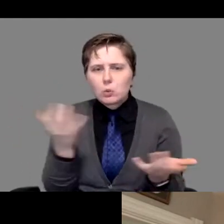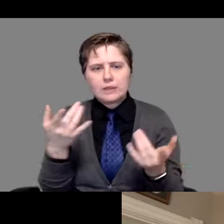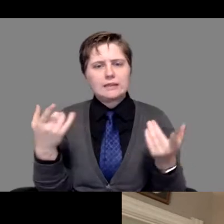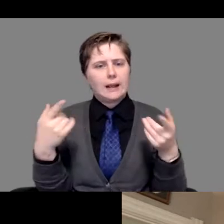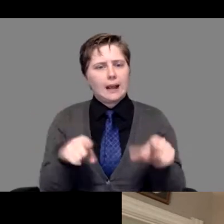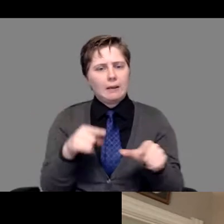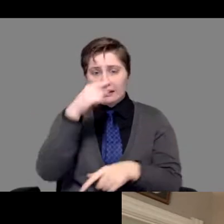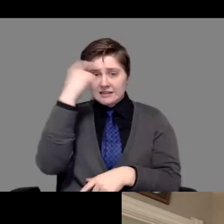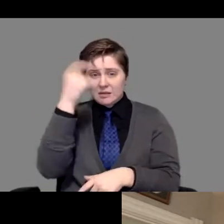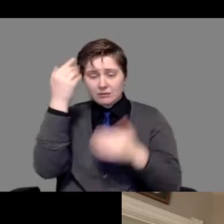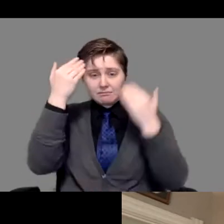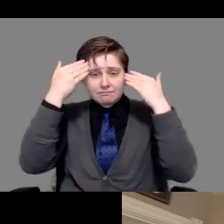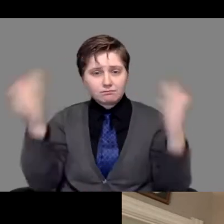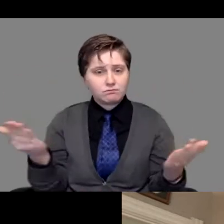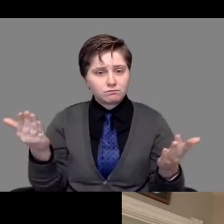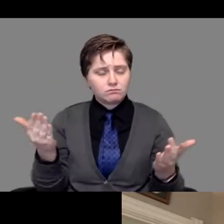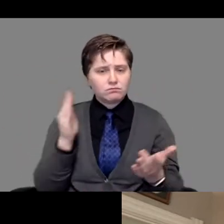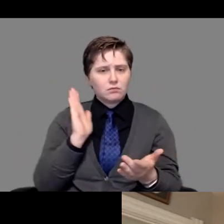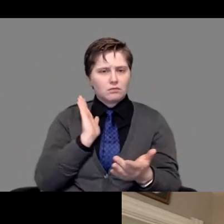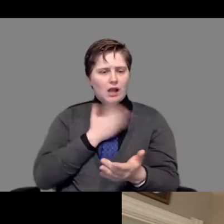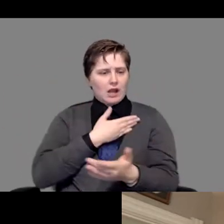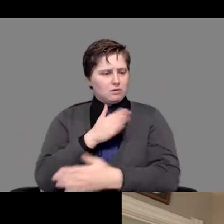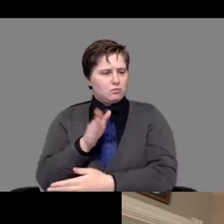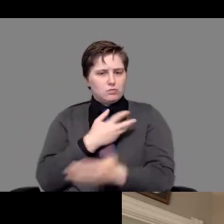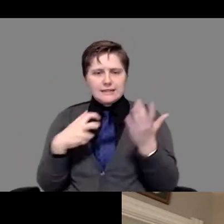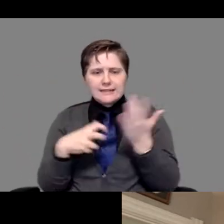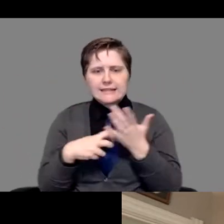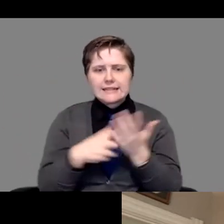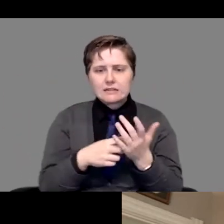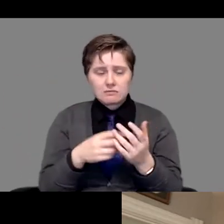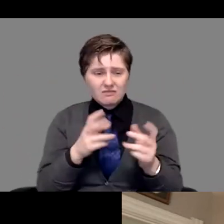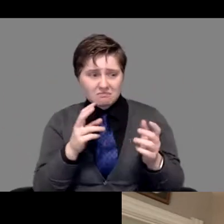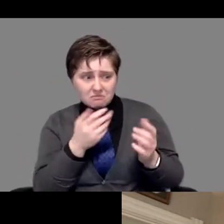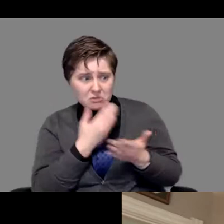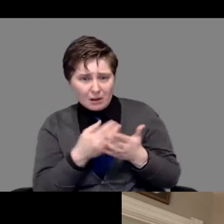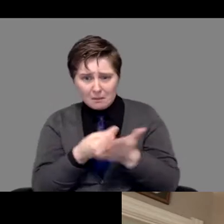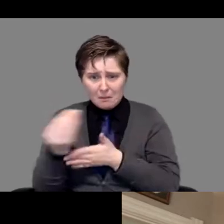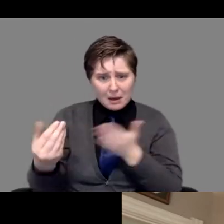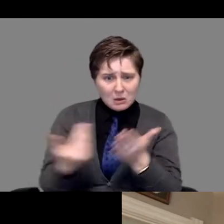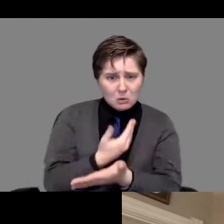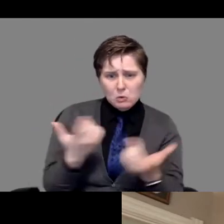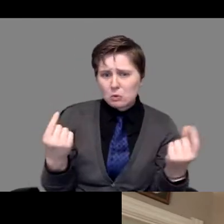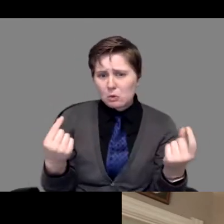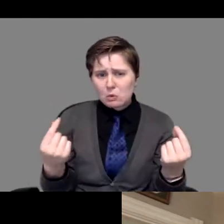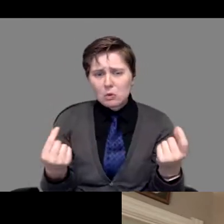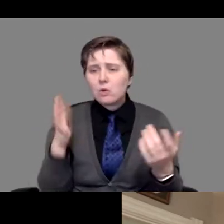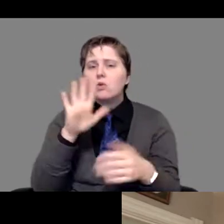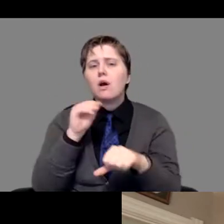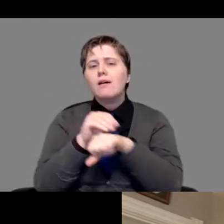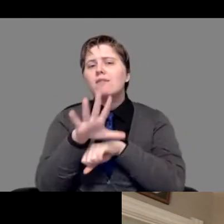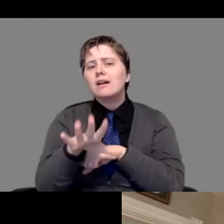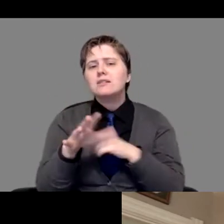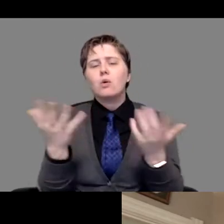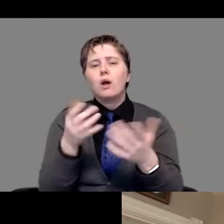happening this summer. You know, are our concert tickets going to be good? Should we be buying new ones? What is your advice, and how are you